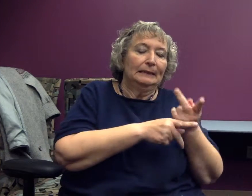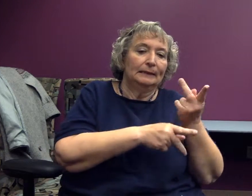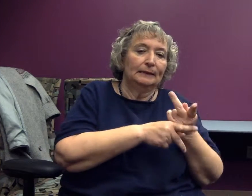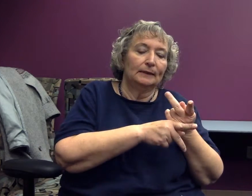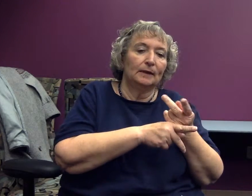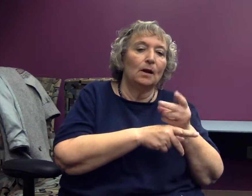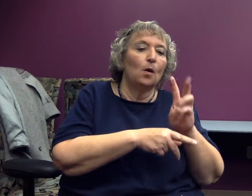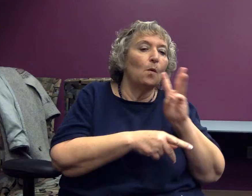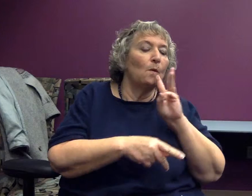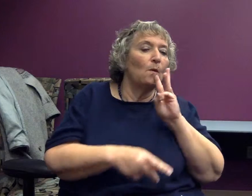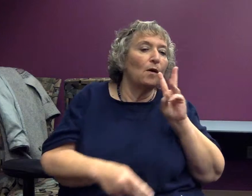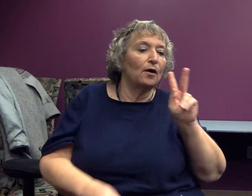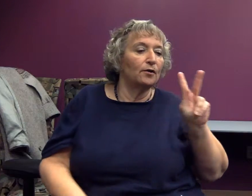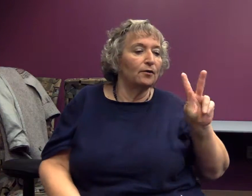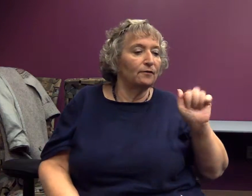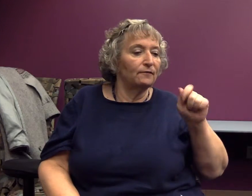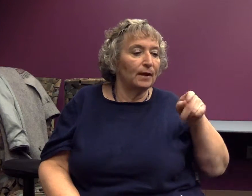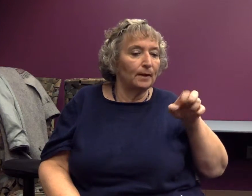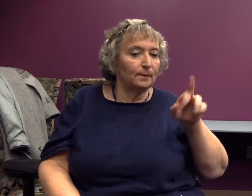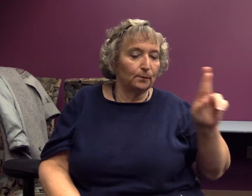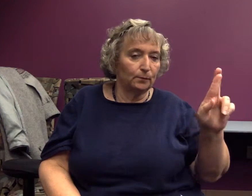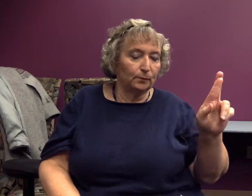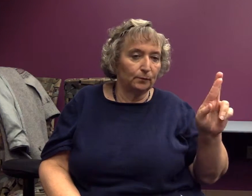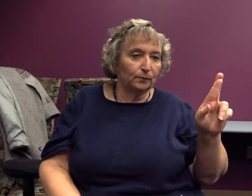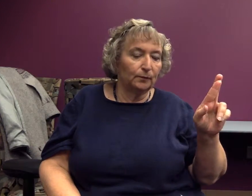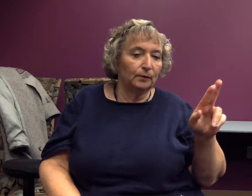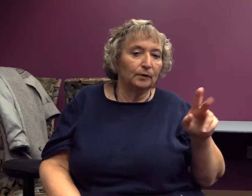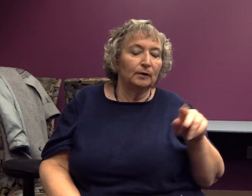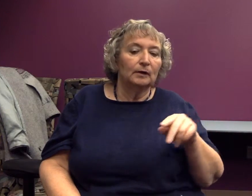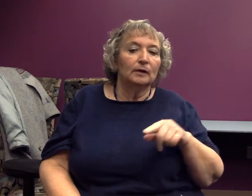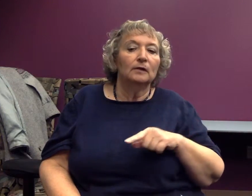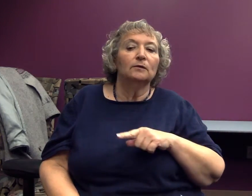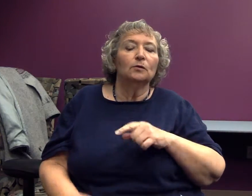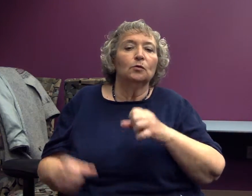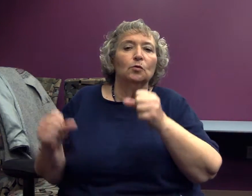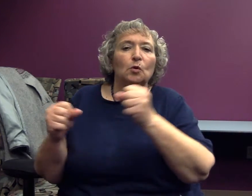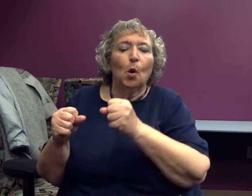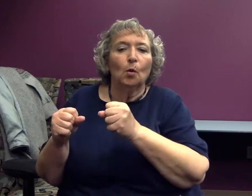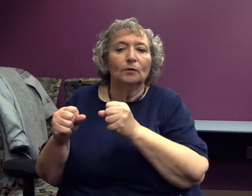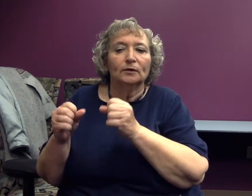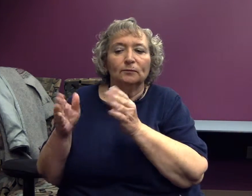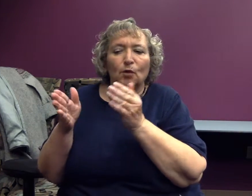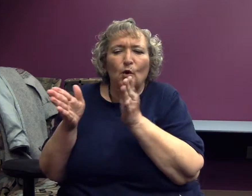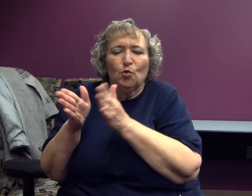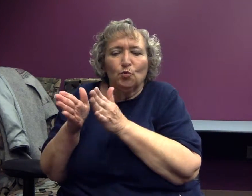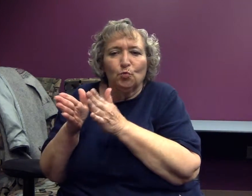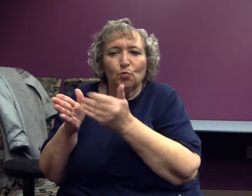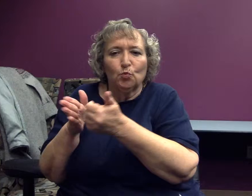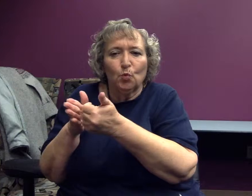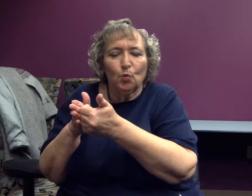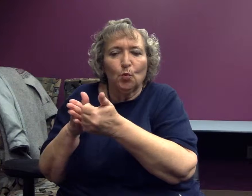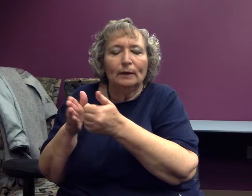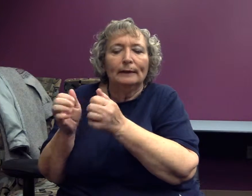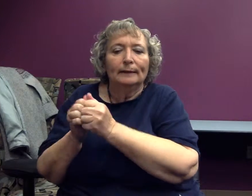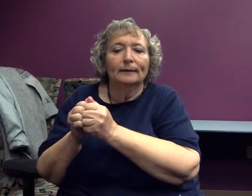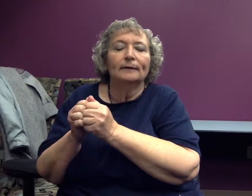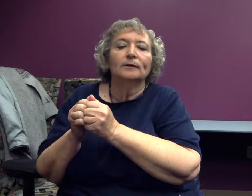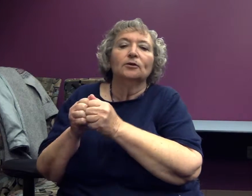degrees. Because there's more space between the particles. Now, with relative humidity, what this